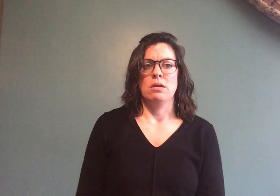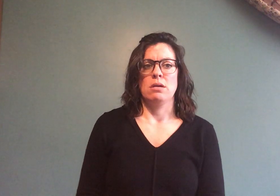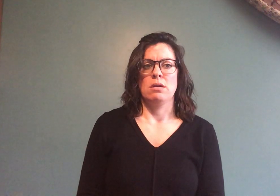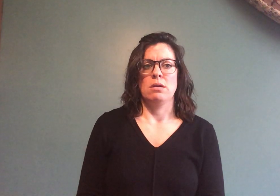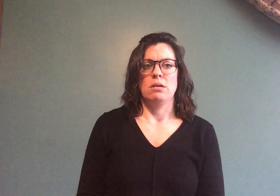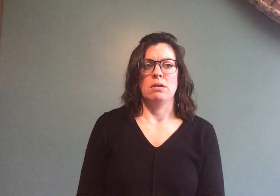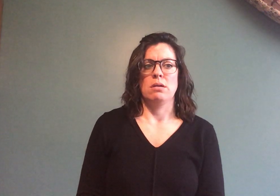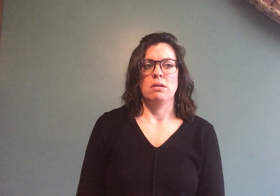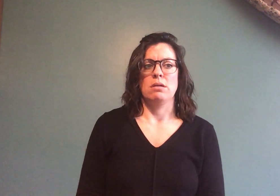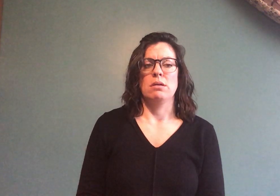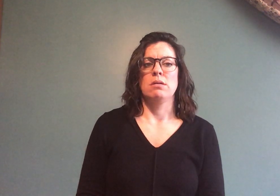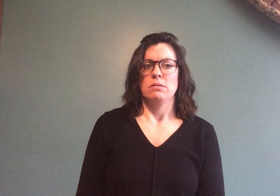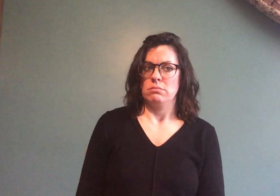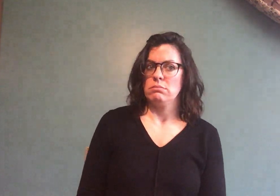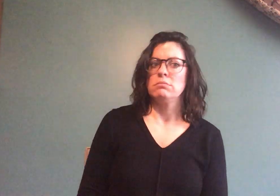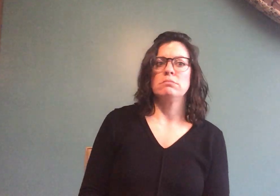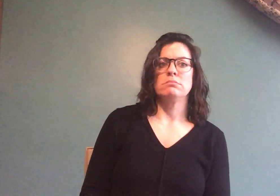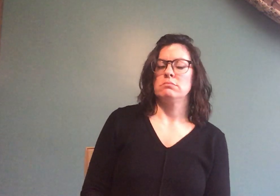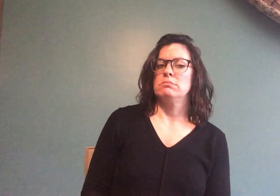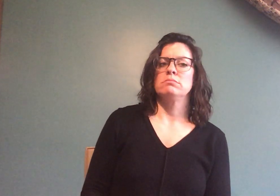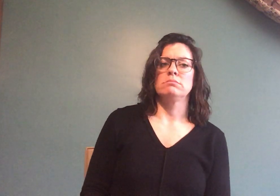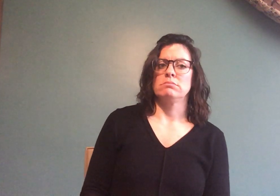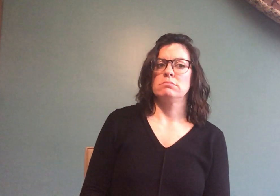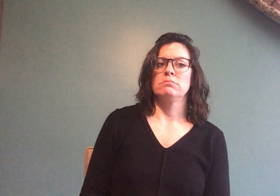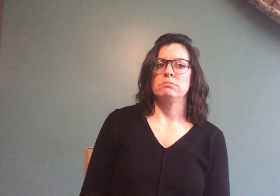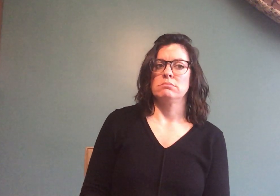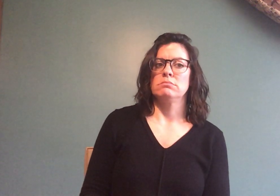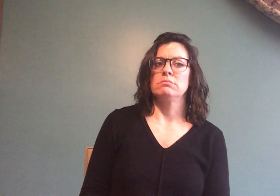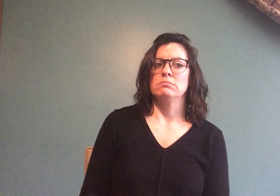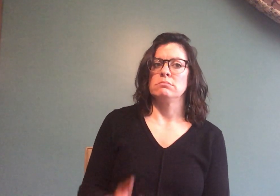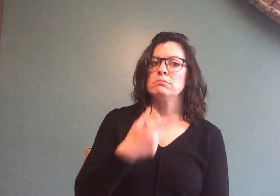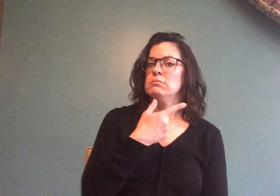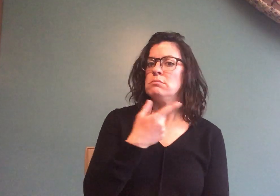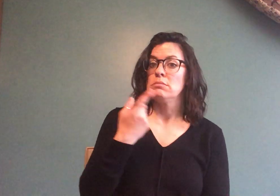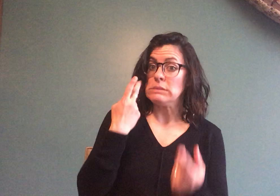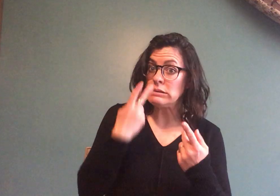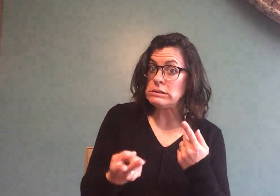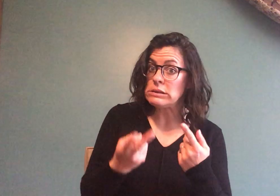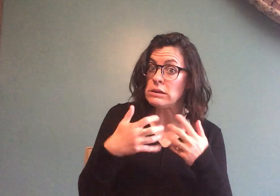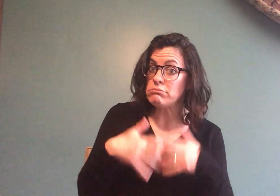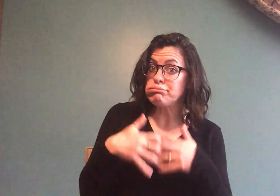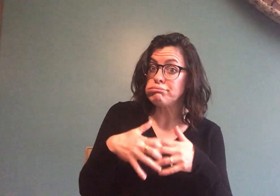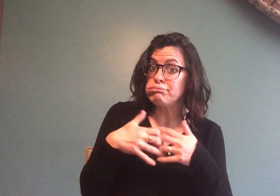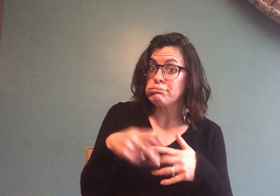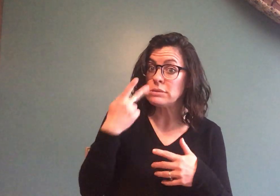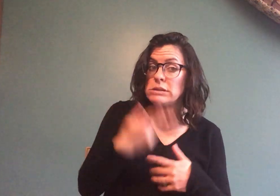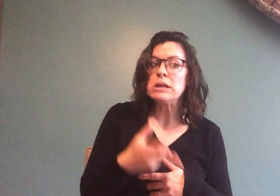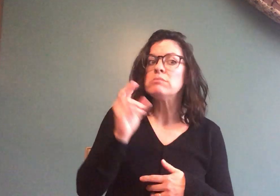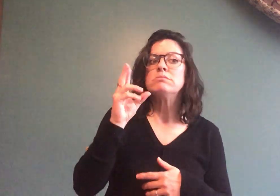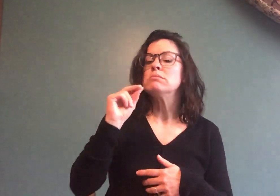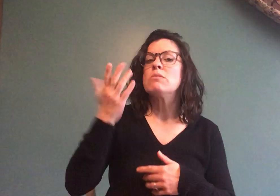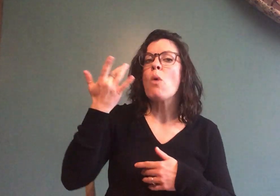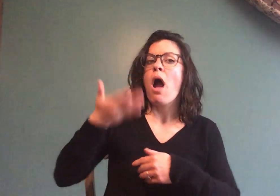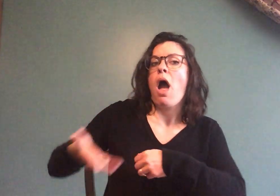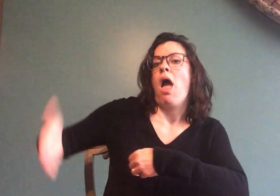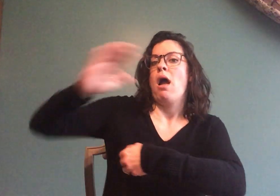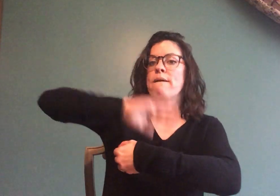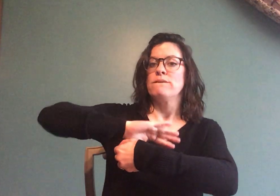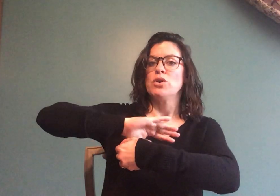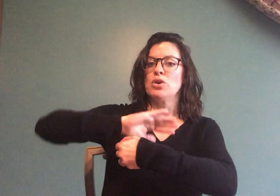it is guarded. Look at this piece of equipment here. There's a whole machine. There's a conveyor in here. This looks